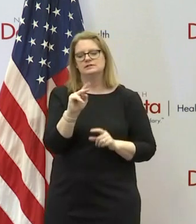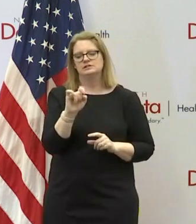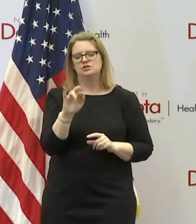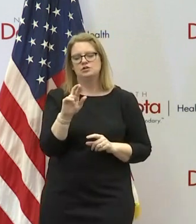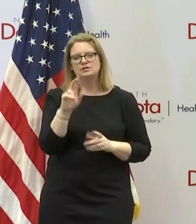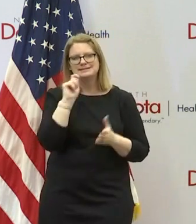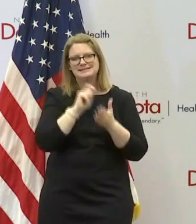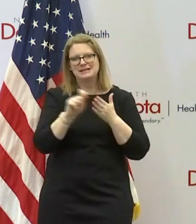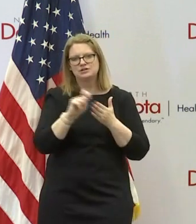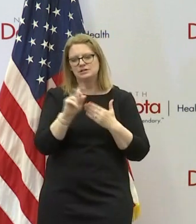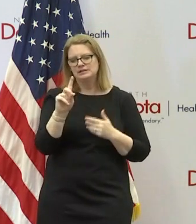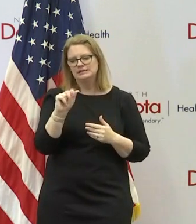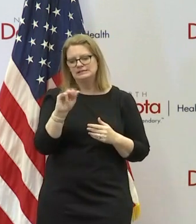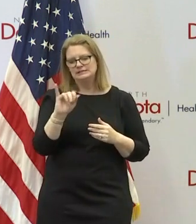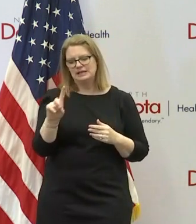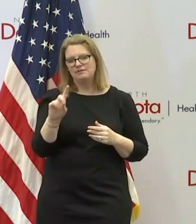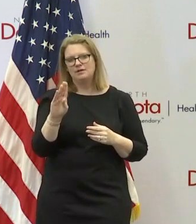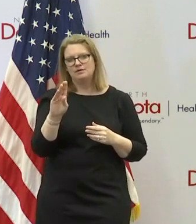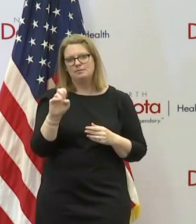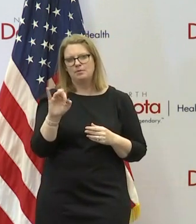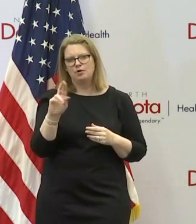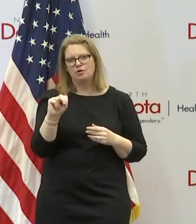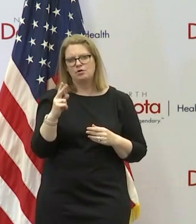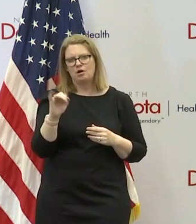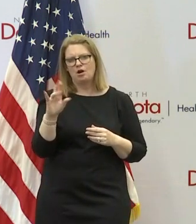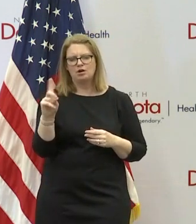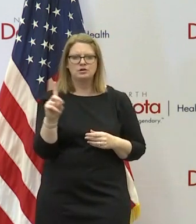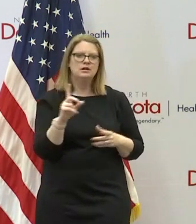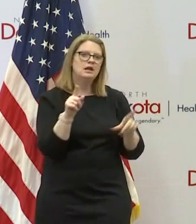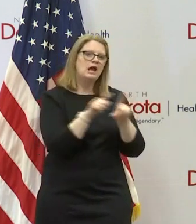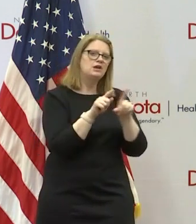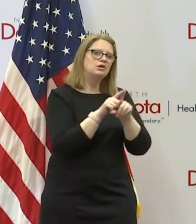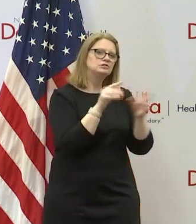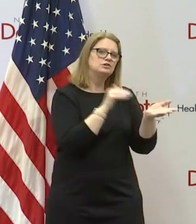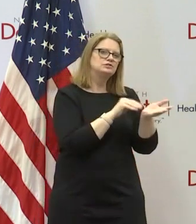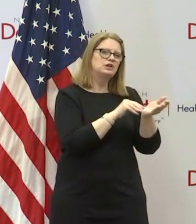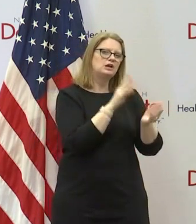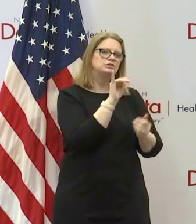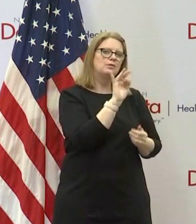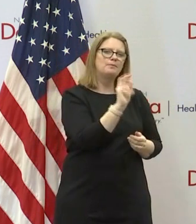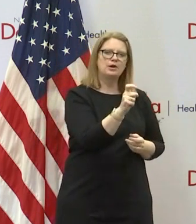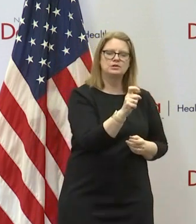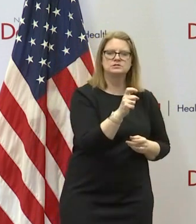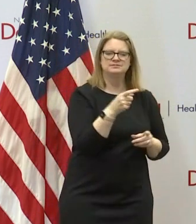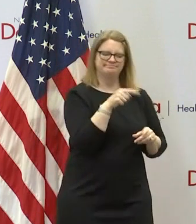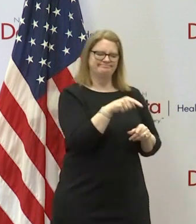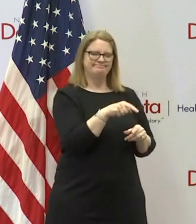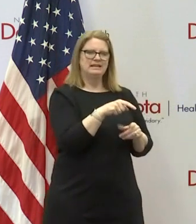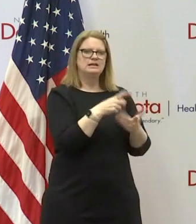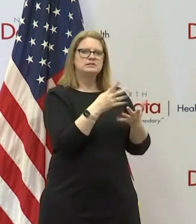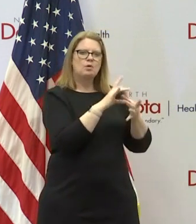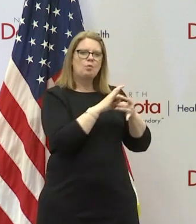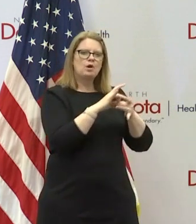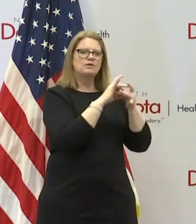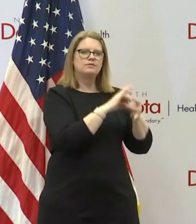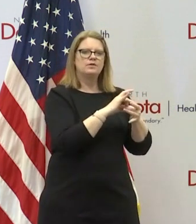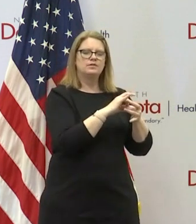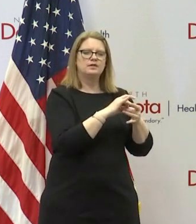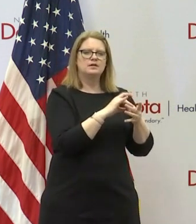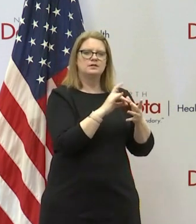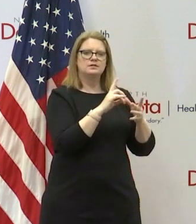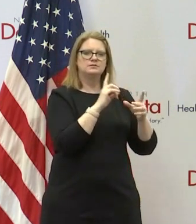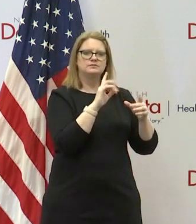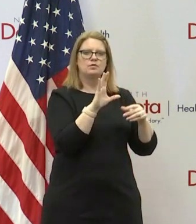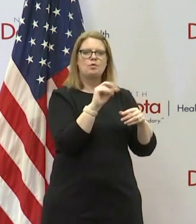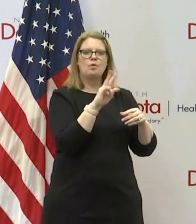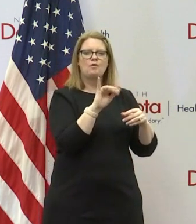Bernhardt and Dr. Deborah Birx, who's the White House coronavirus response coordinator. And